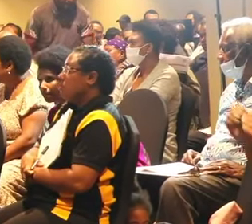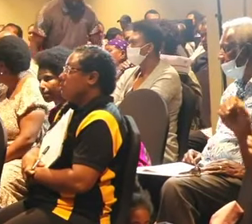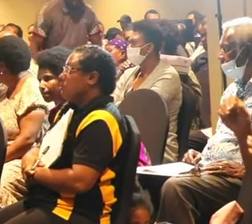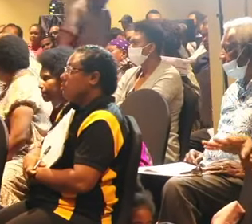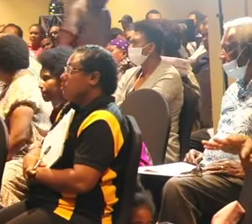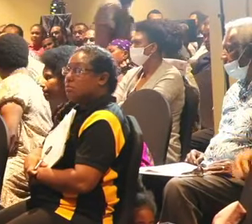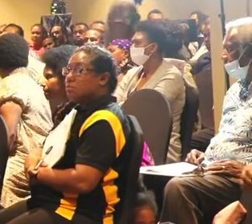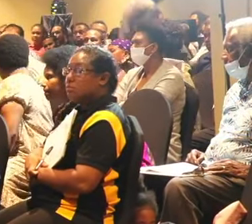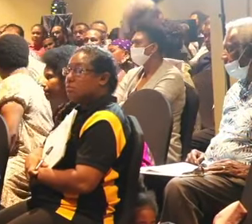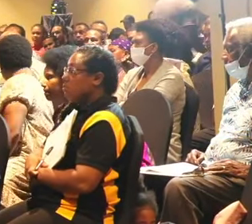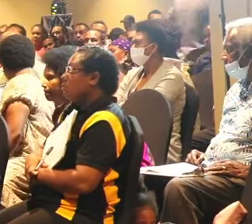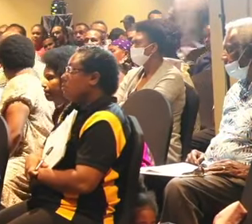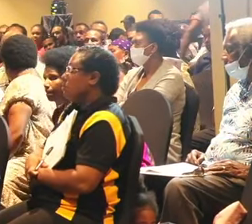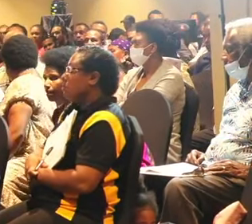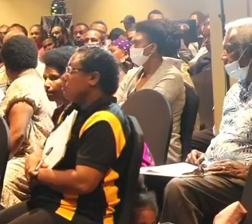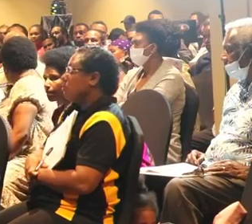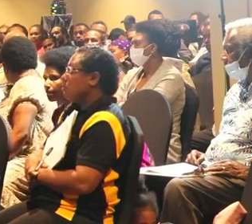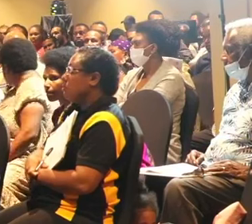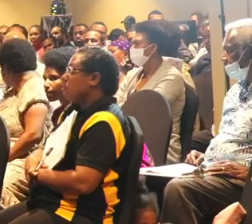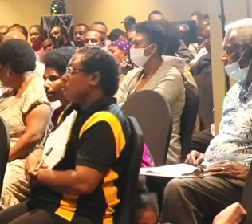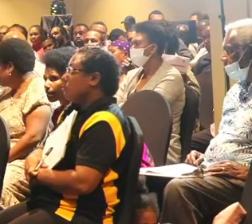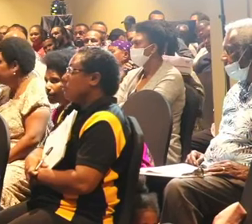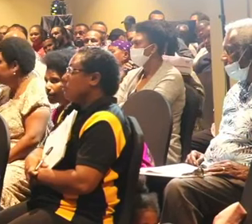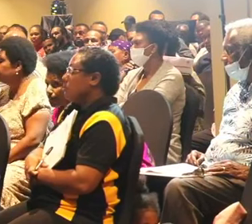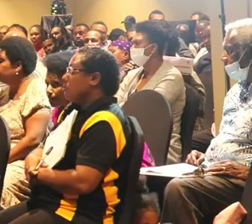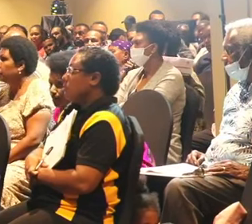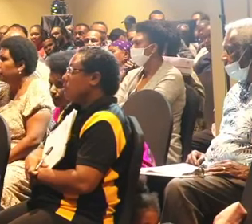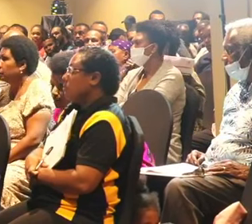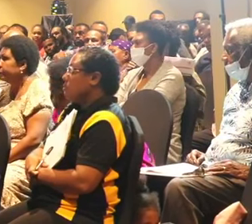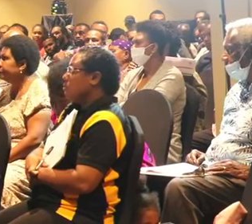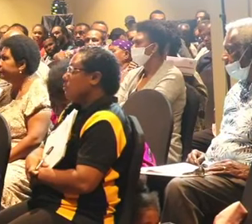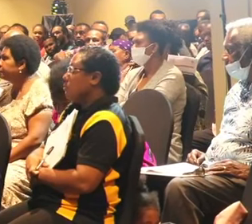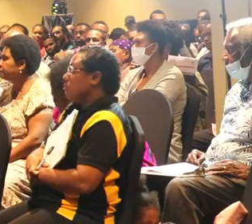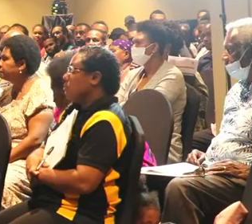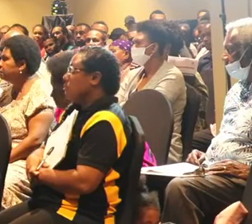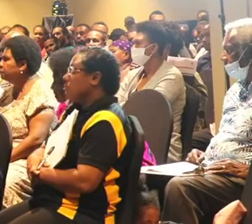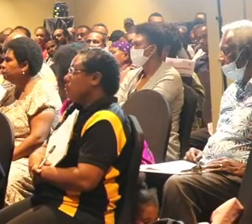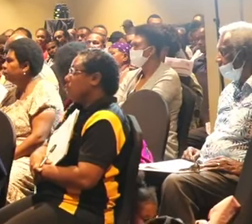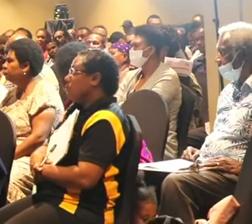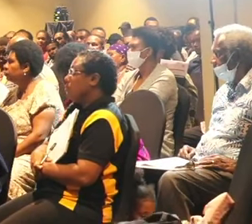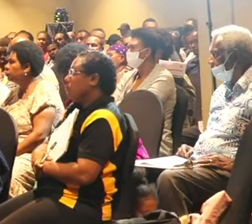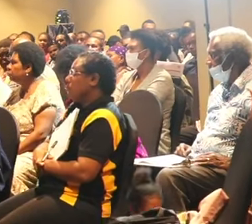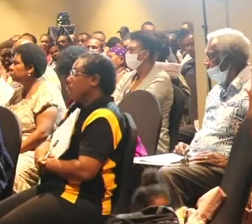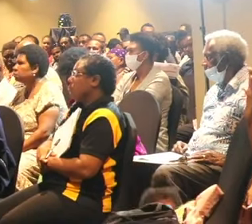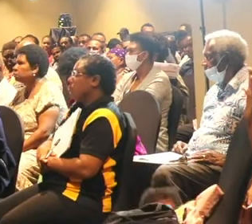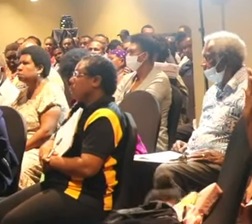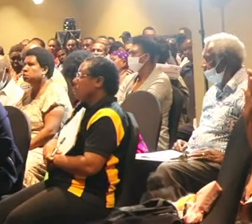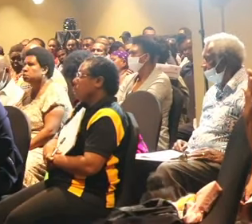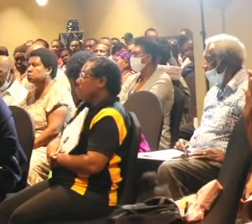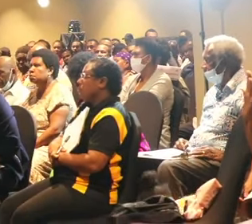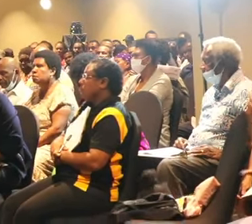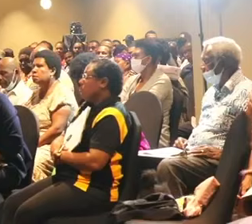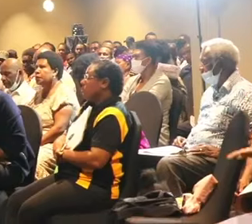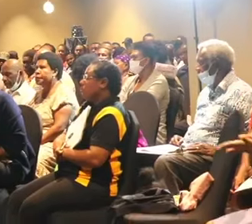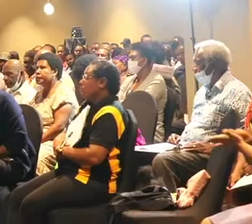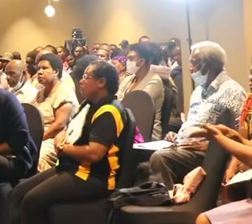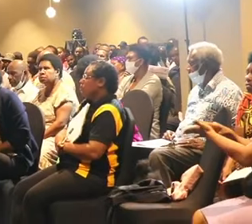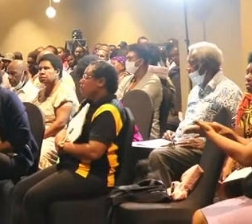Brother Blimi talk long all same. Emi stab na ino kad look seven. Now this la 5 million you been go NDP. How you plug monitor him